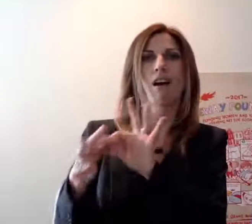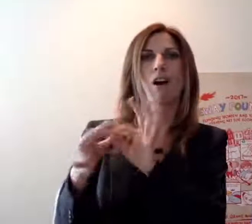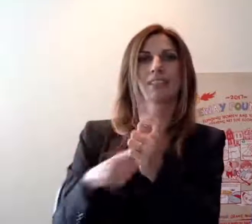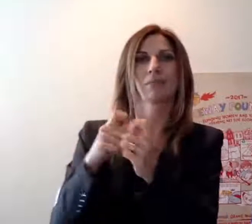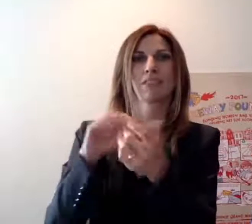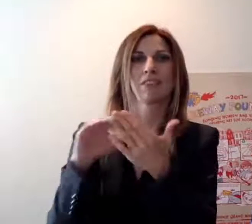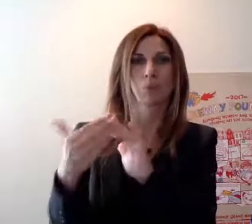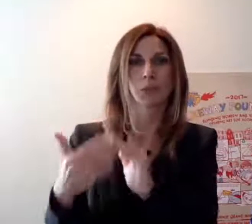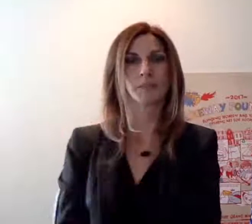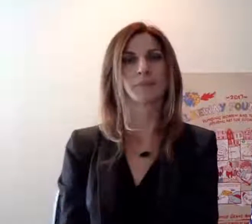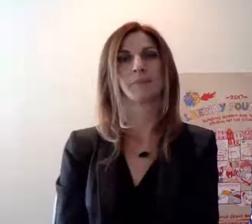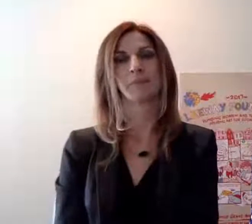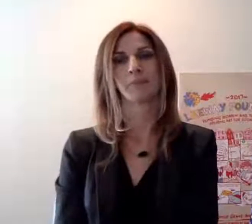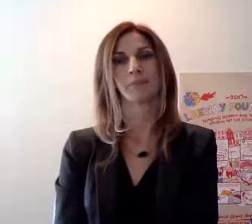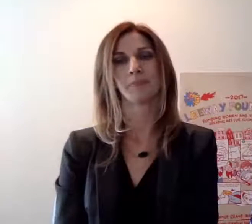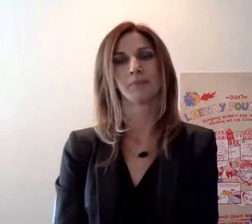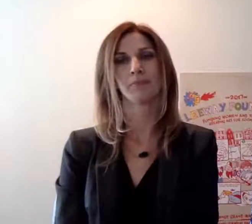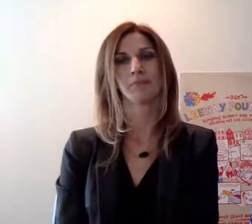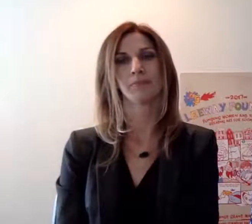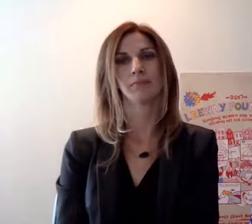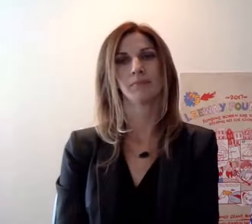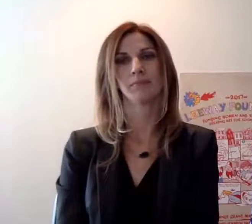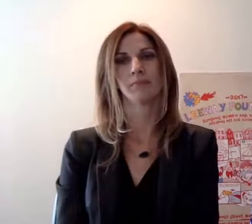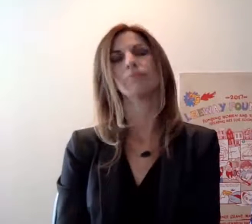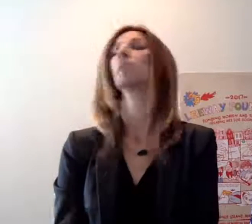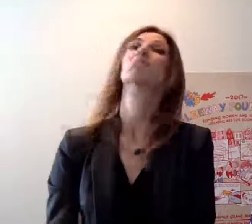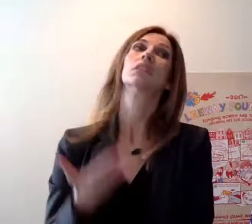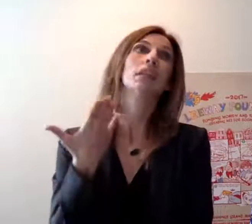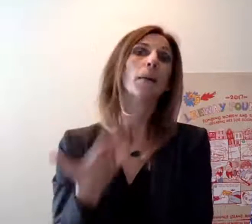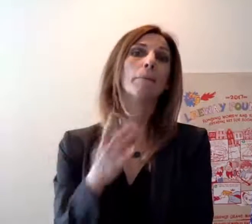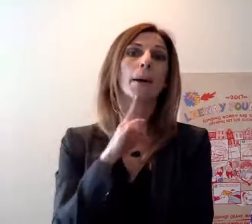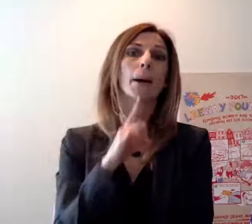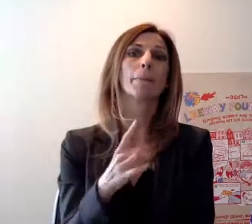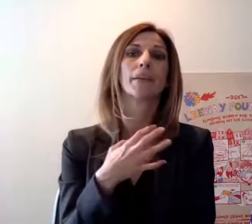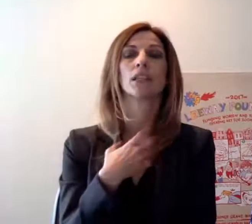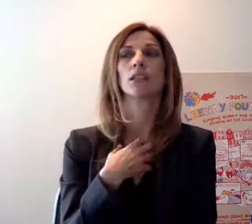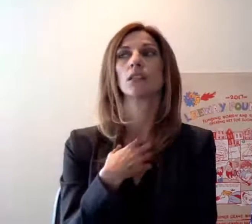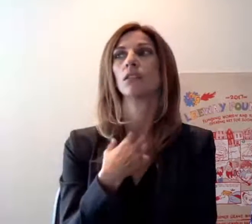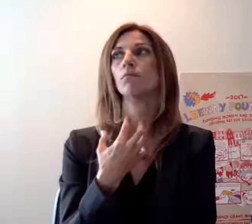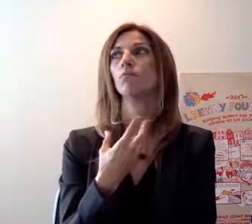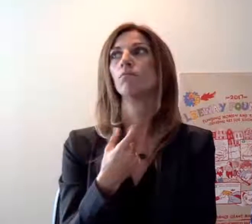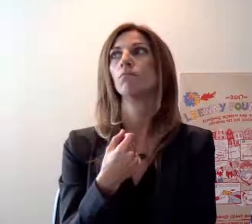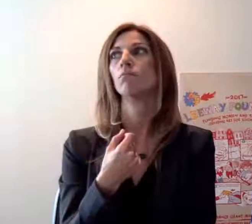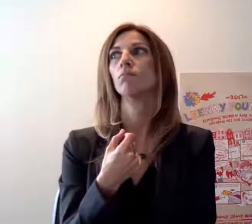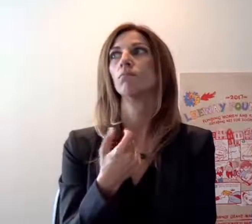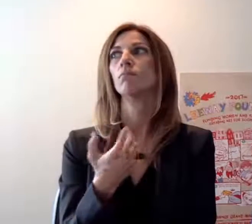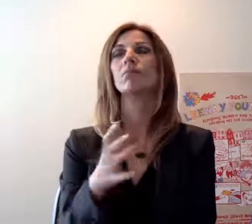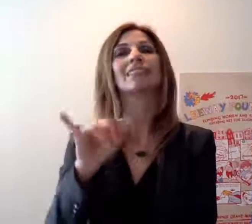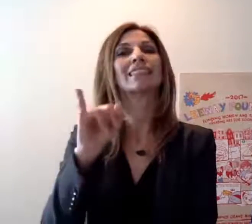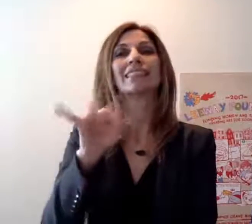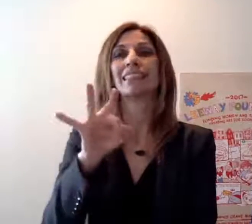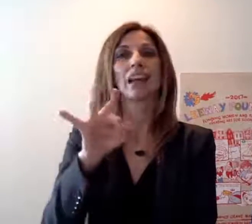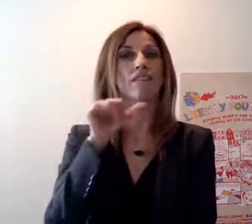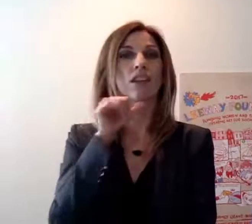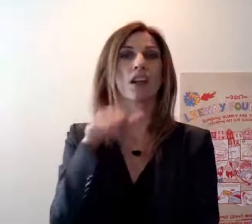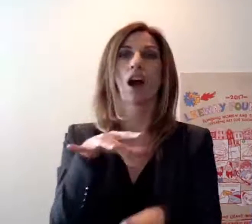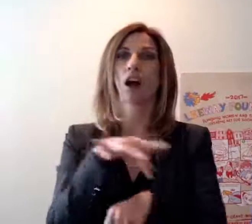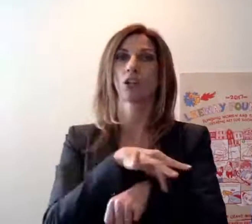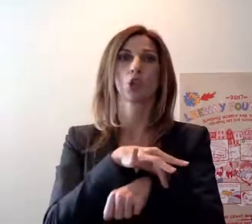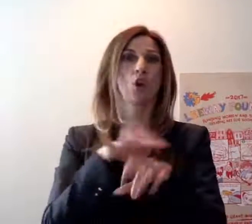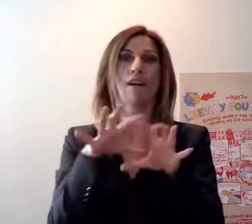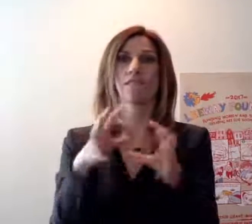particular community? It might be a community. So if it's not geographically based,